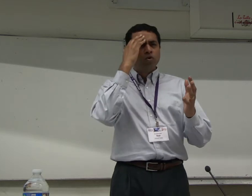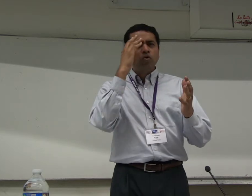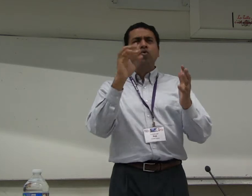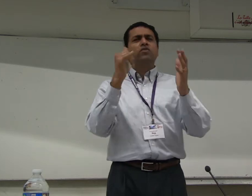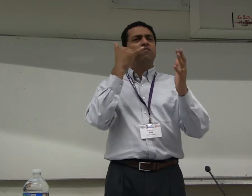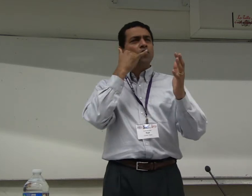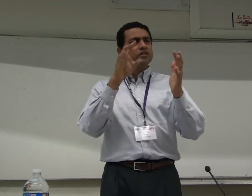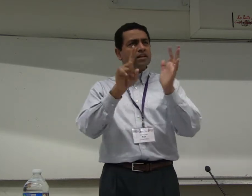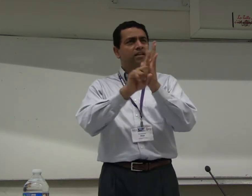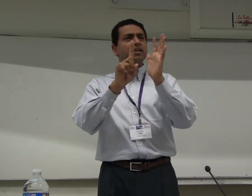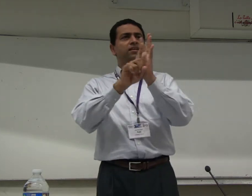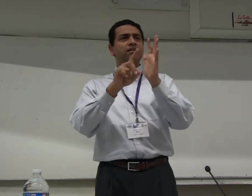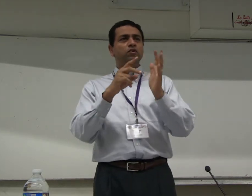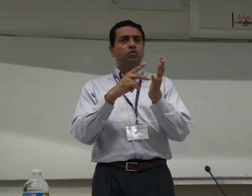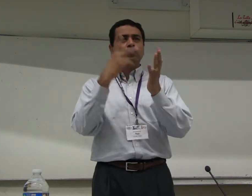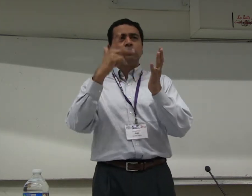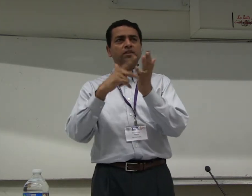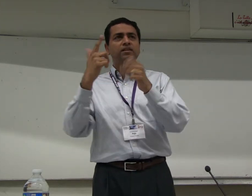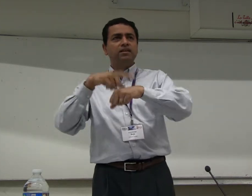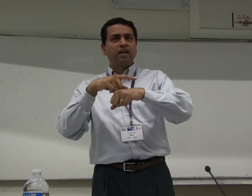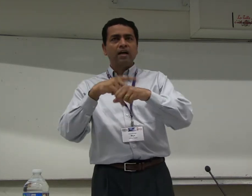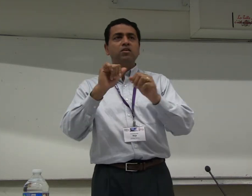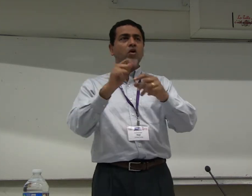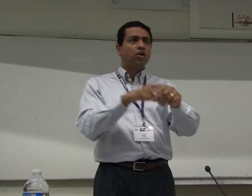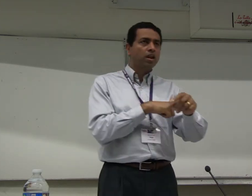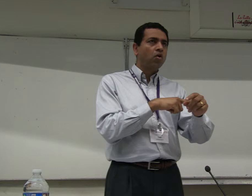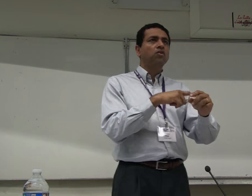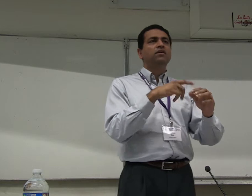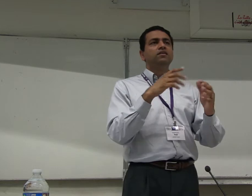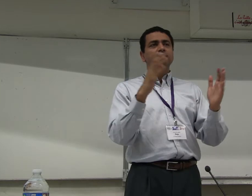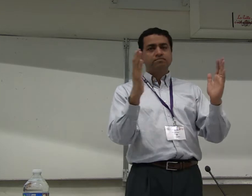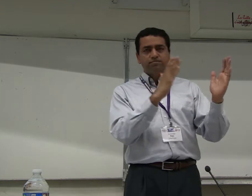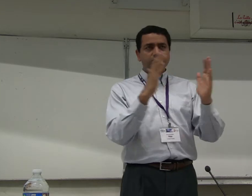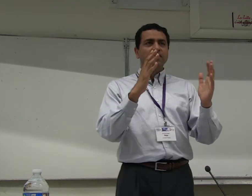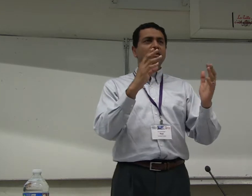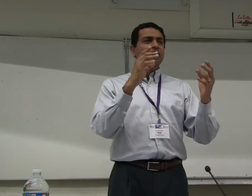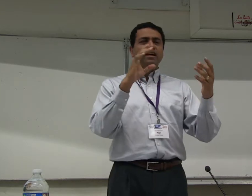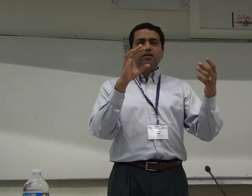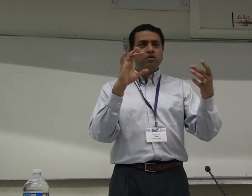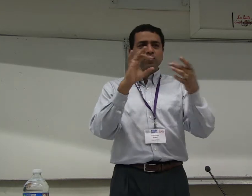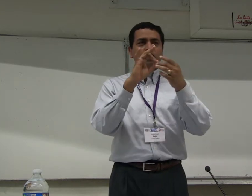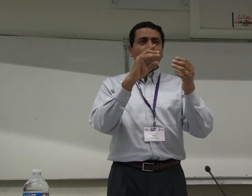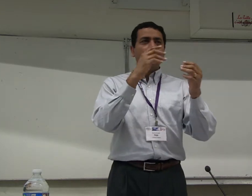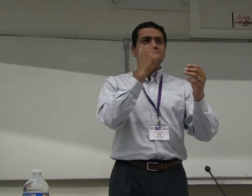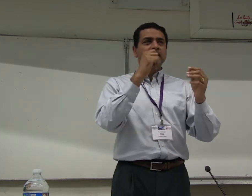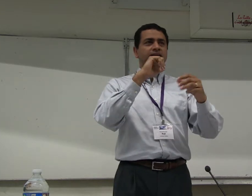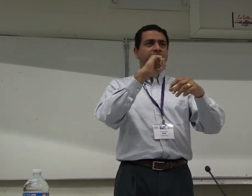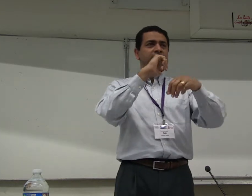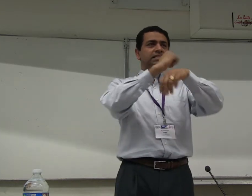helped them a lot to know that the phone was ringing 2 or 3 times before the person